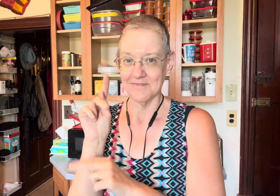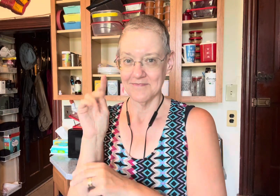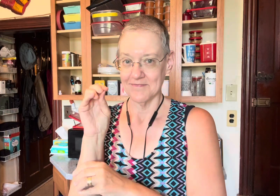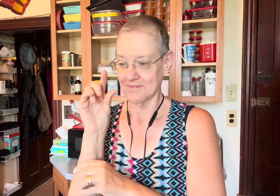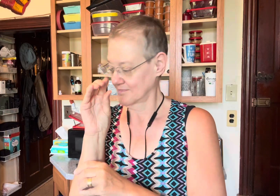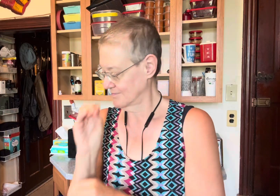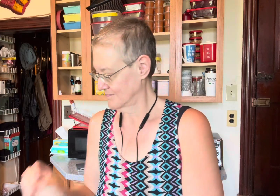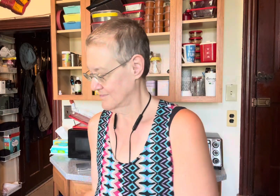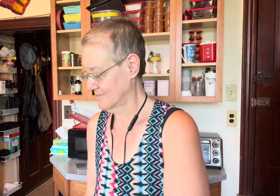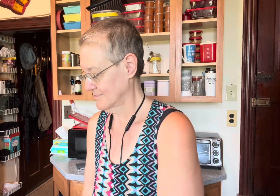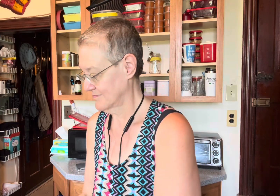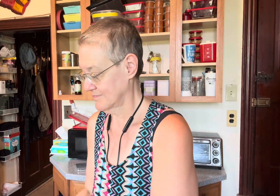is easy and ready to go.